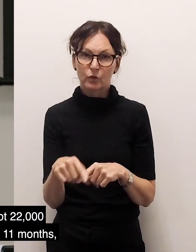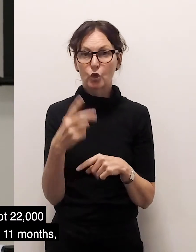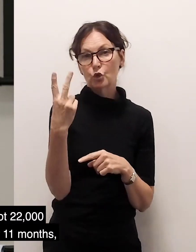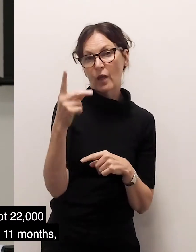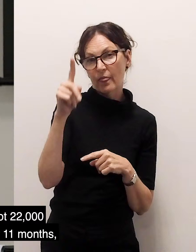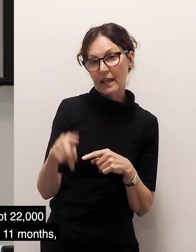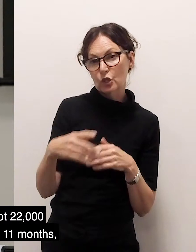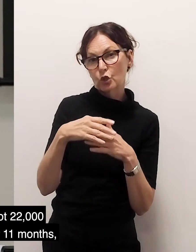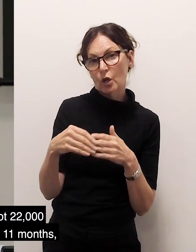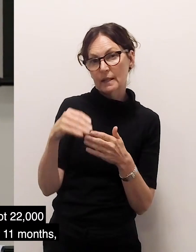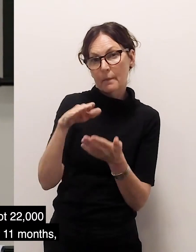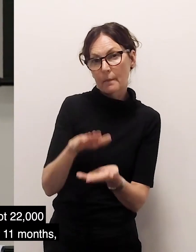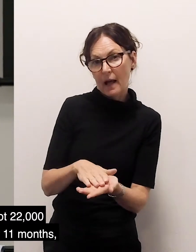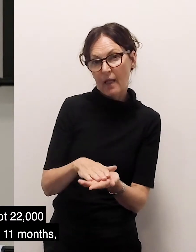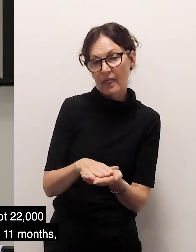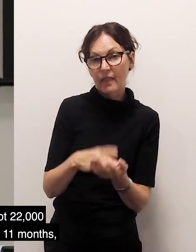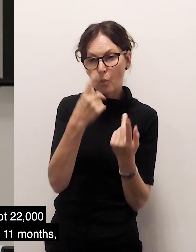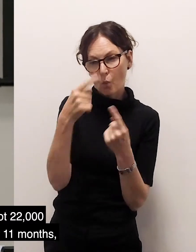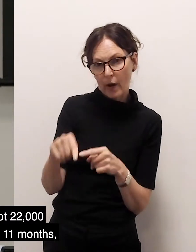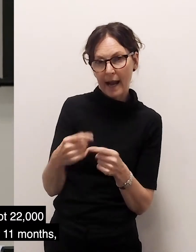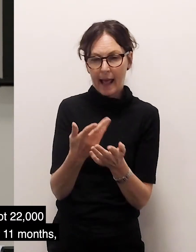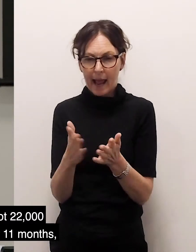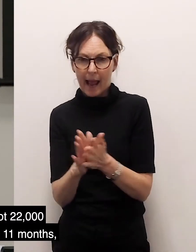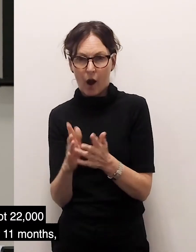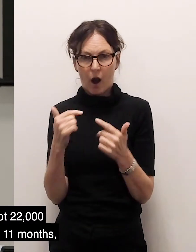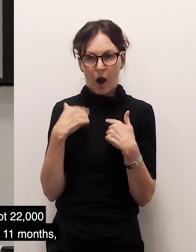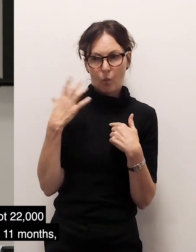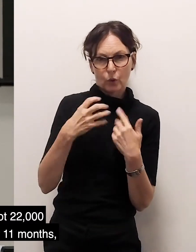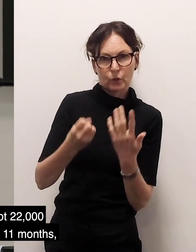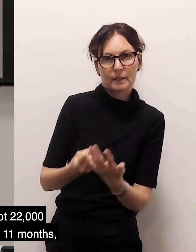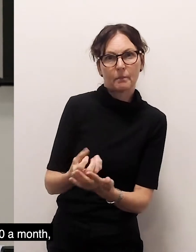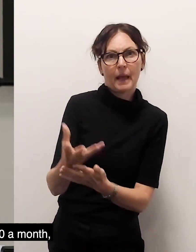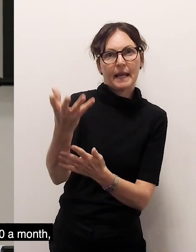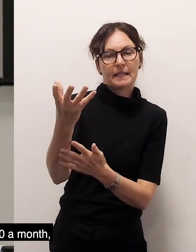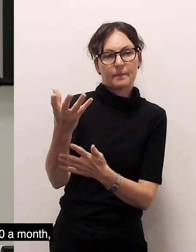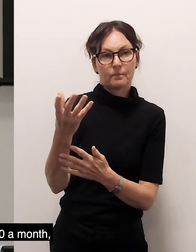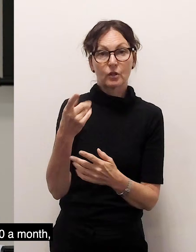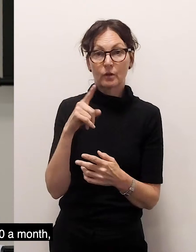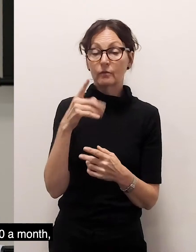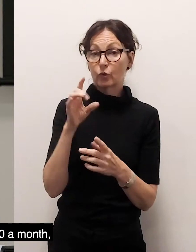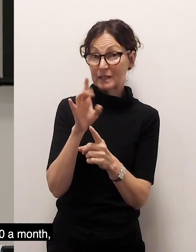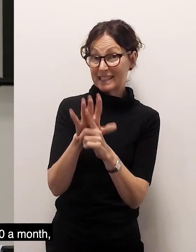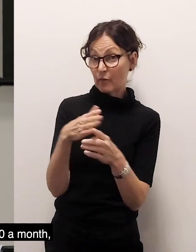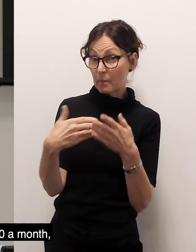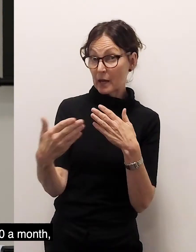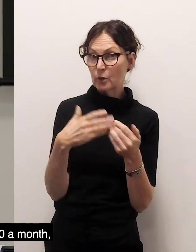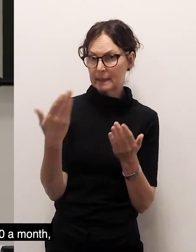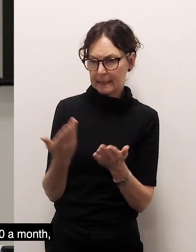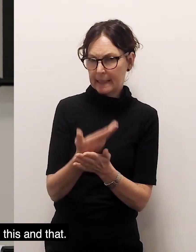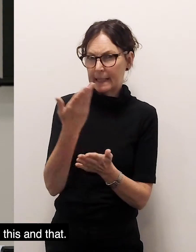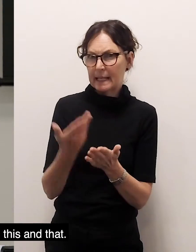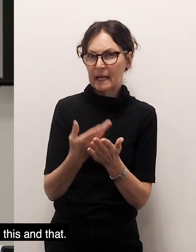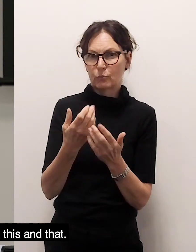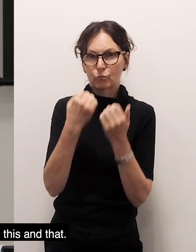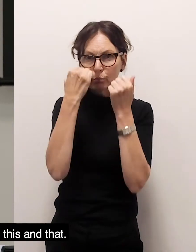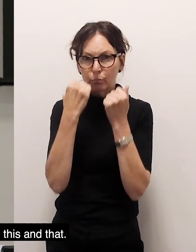got 22,000 over 10 months, that's about, or 11 months, that's about 2,000 a year, a